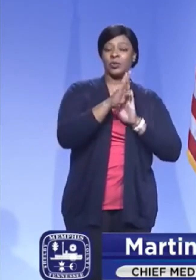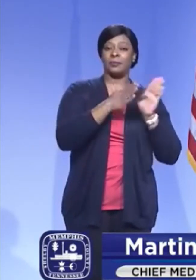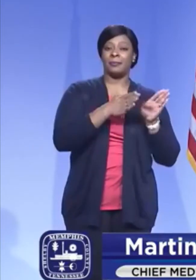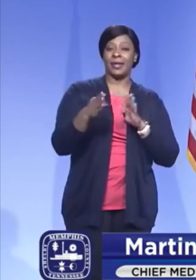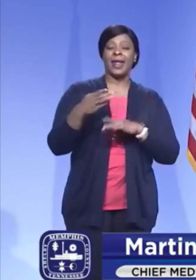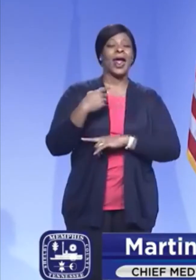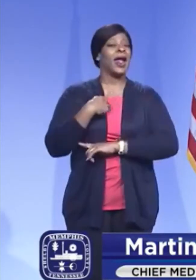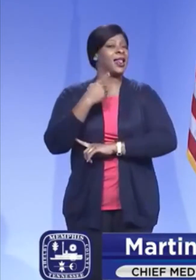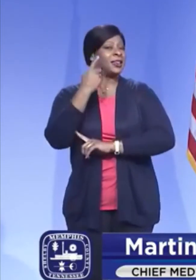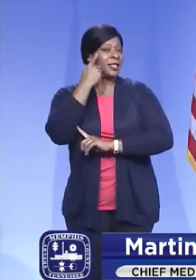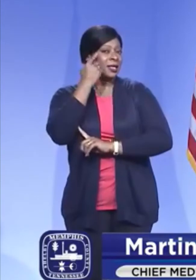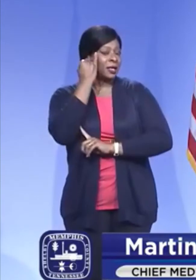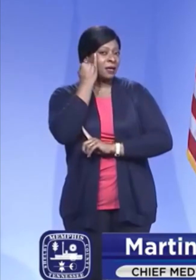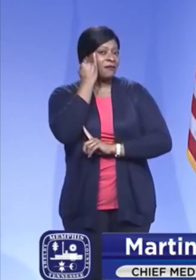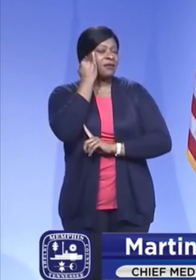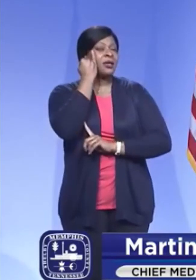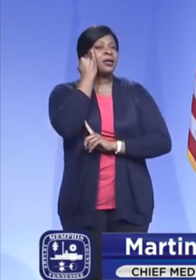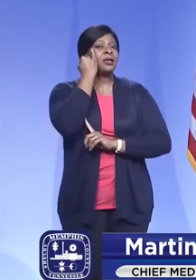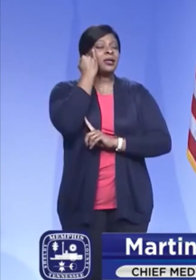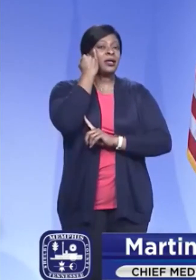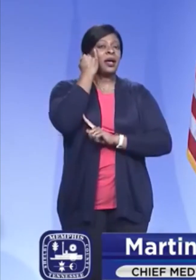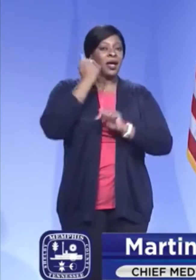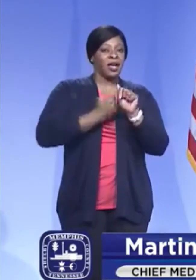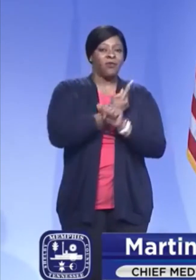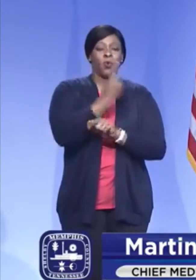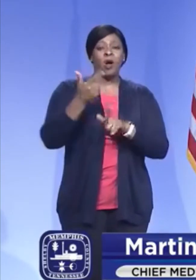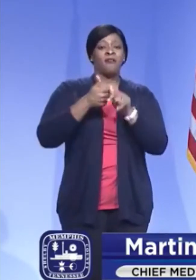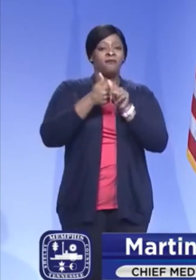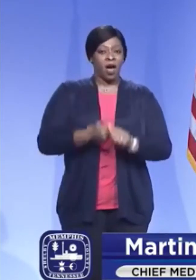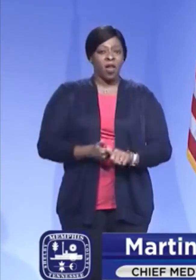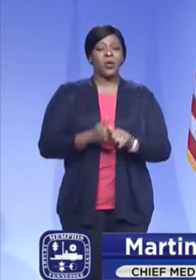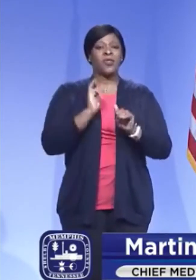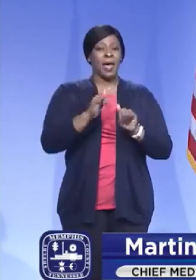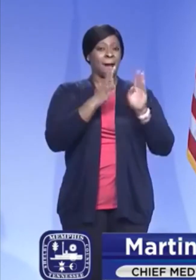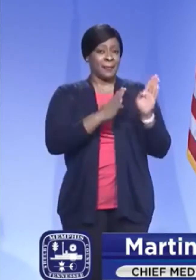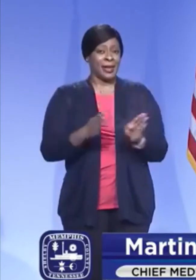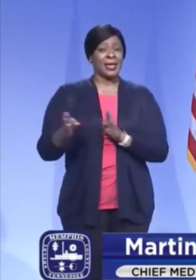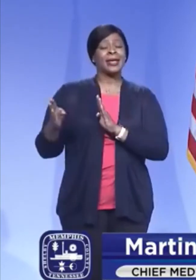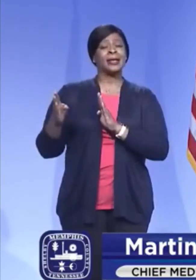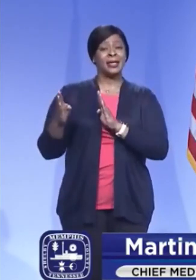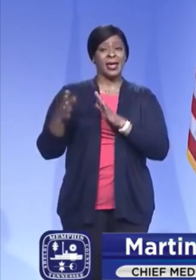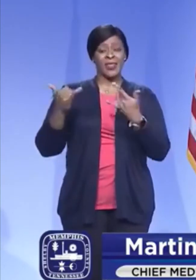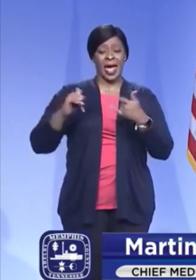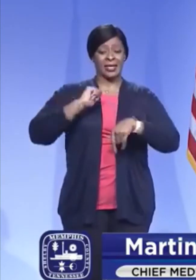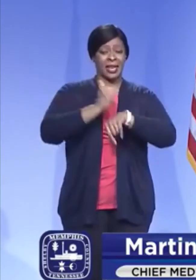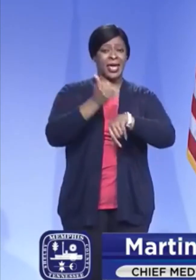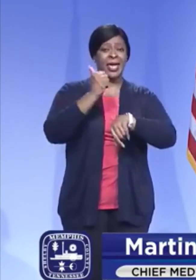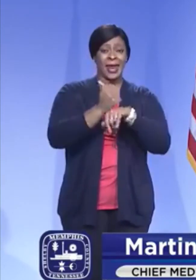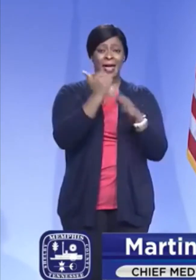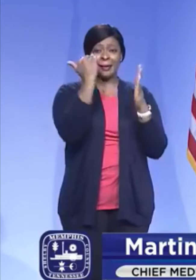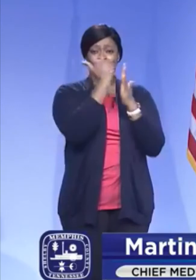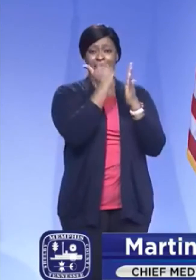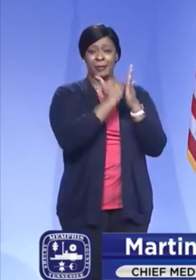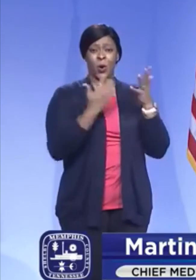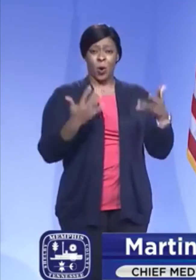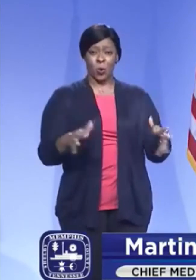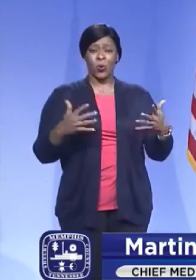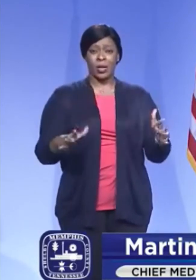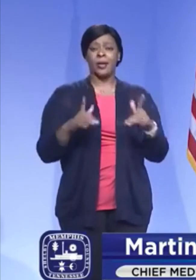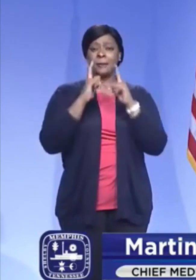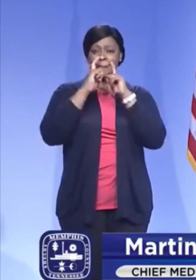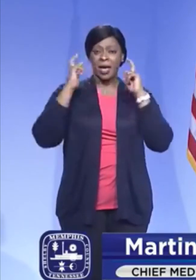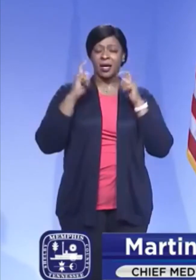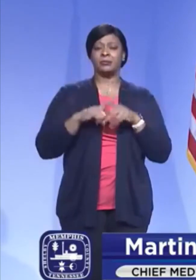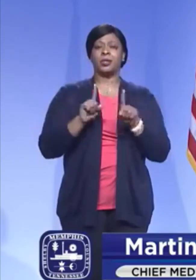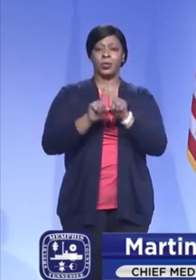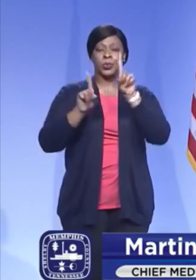think that if everyone follows the plans that have been laid out, the mask,